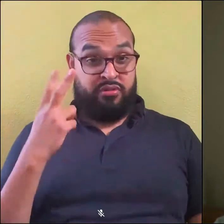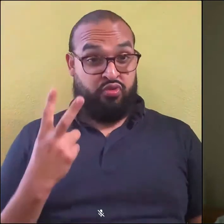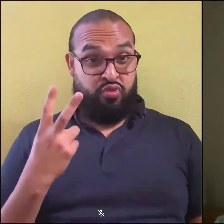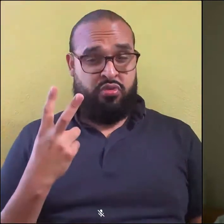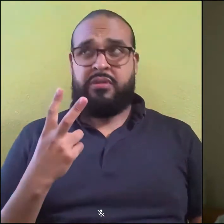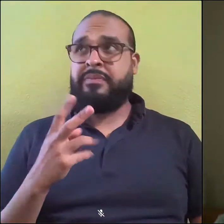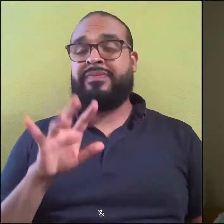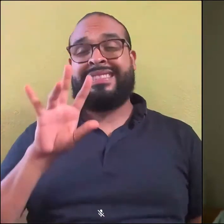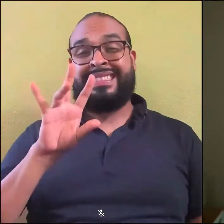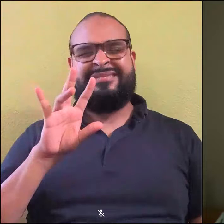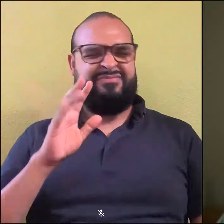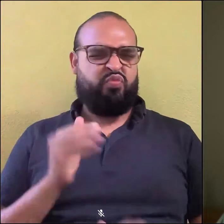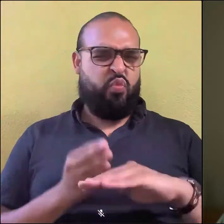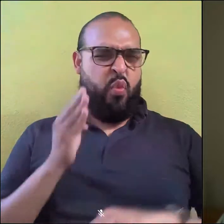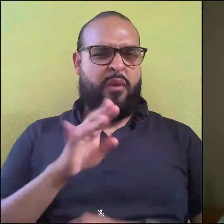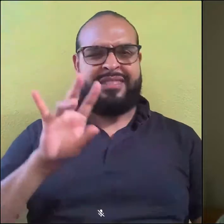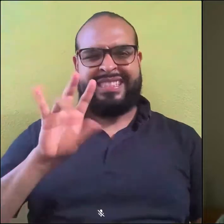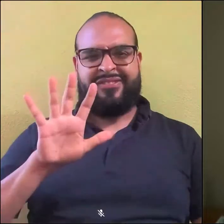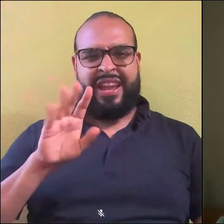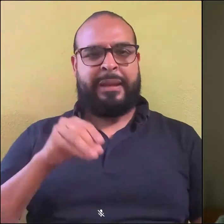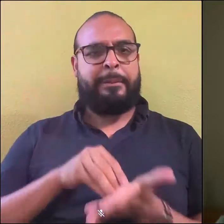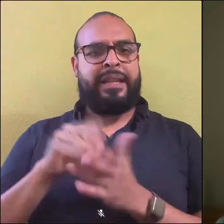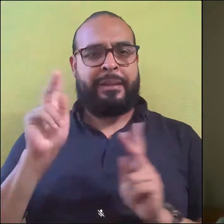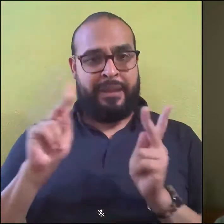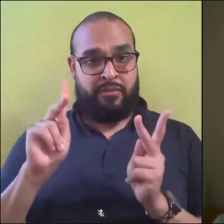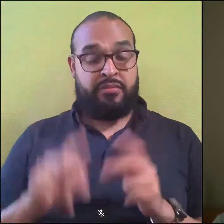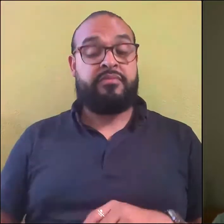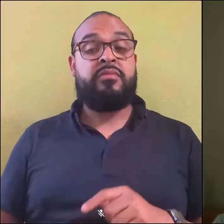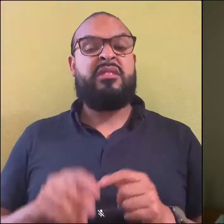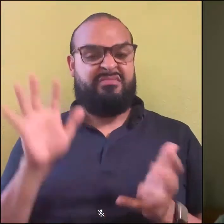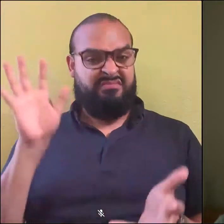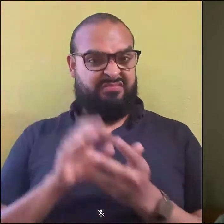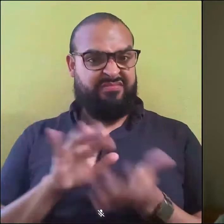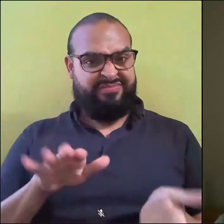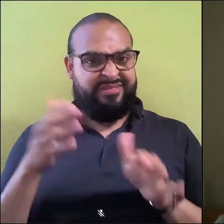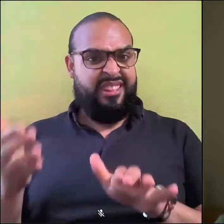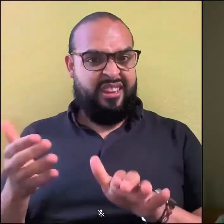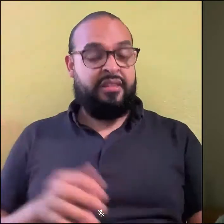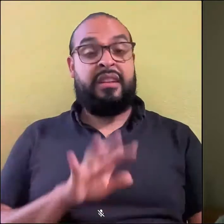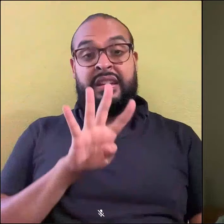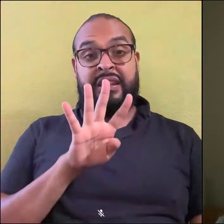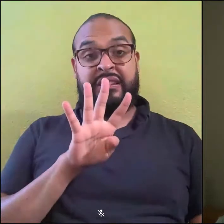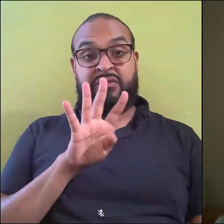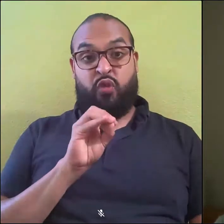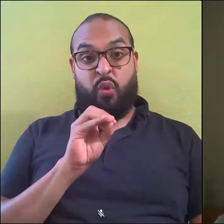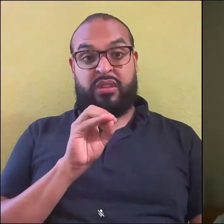75 million people died. Of that, maybe 40 million were civilians. These are huge